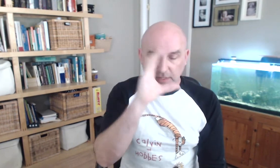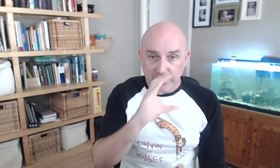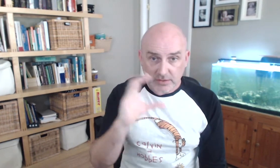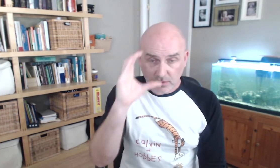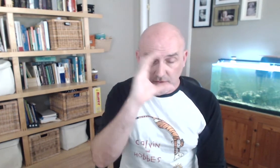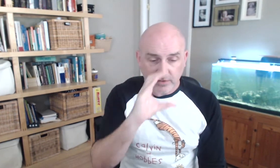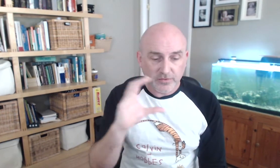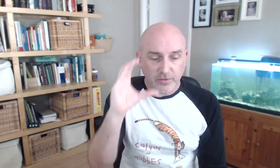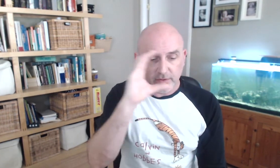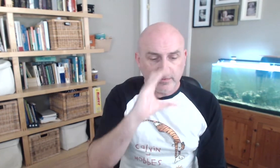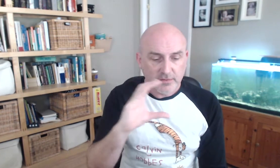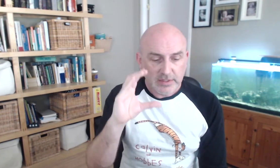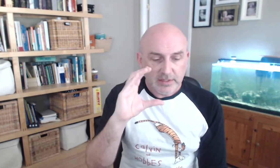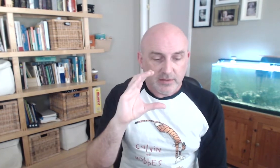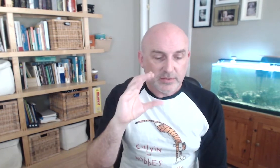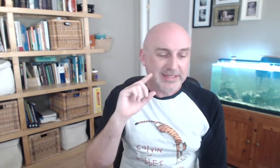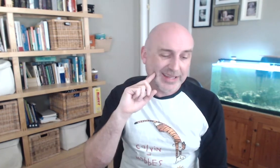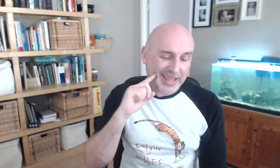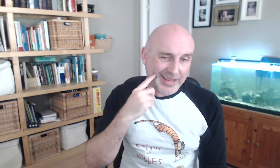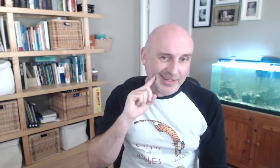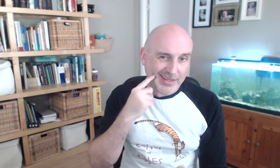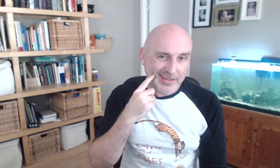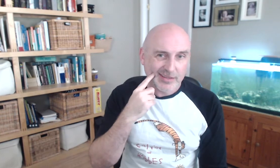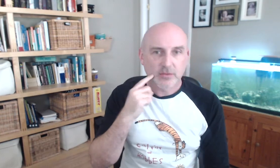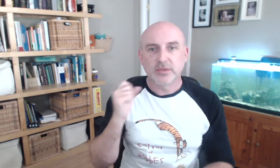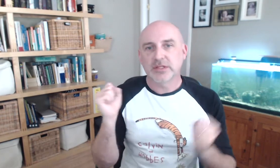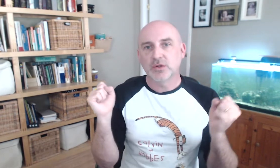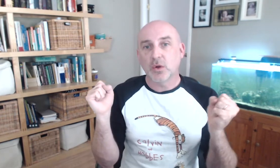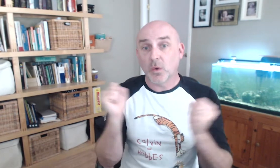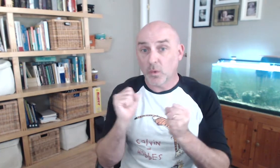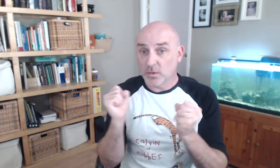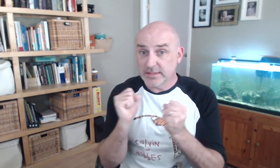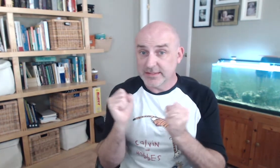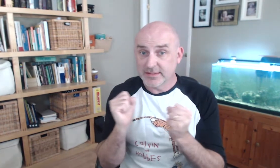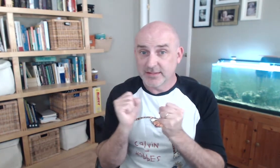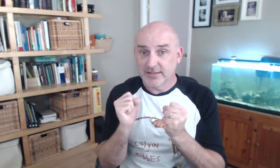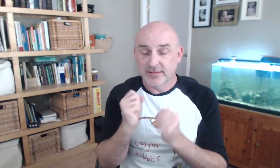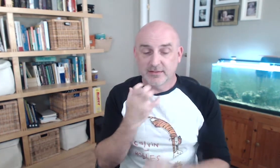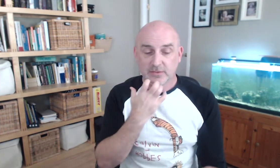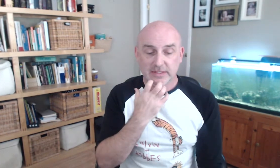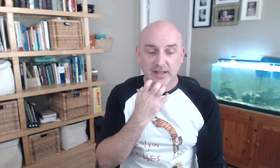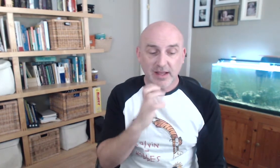hunt or look for. We did candy. We did cold. We did hot.